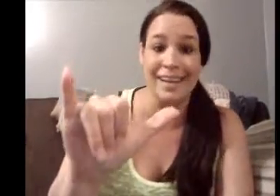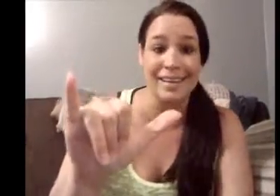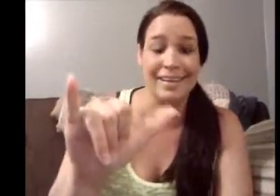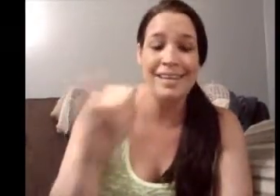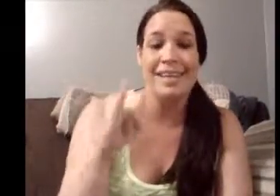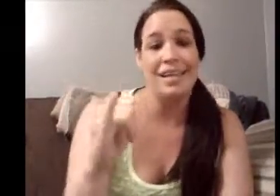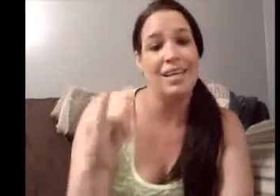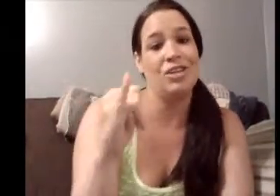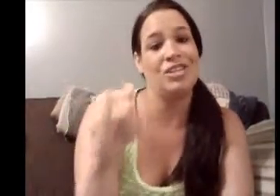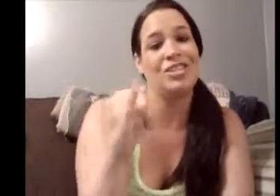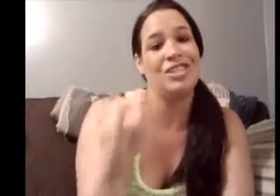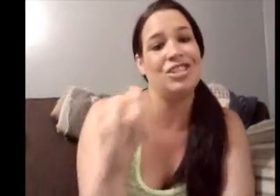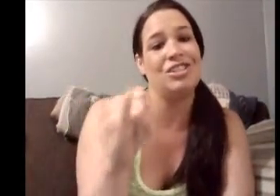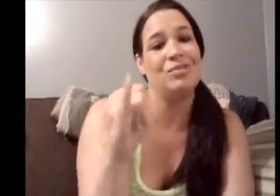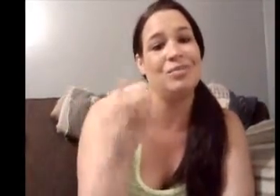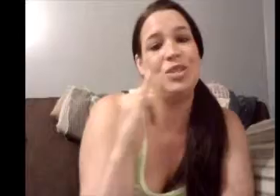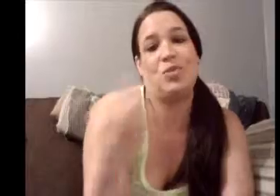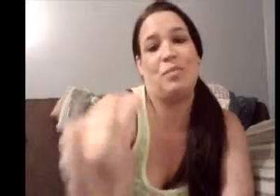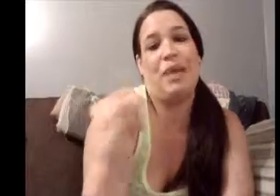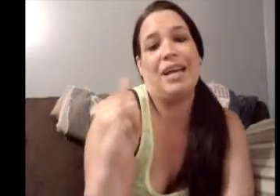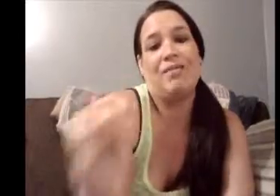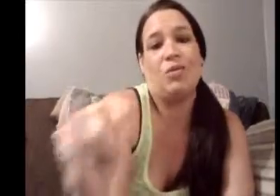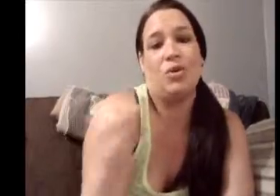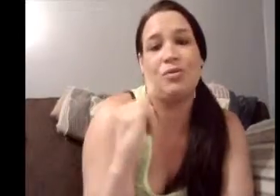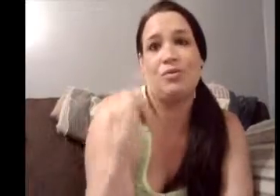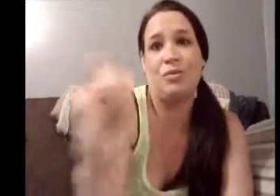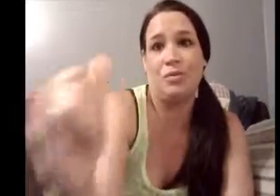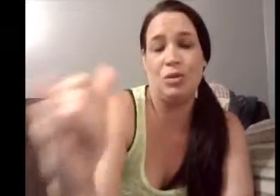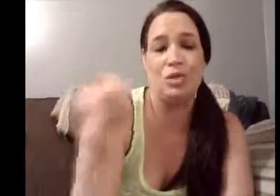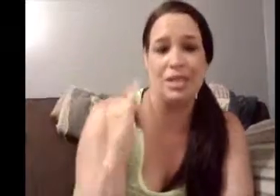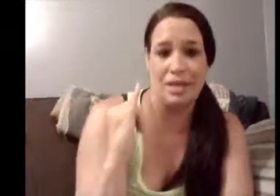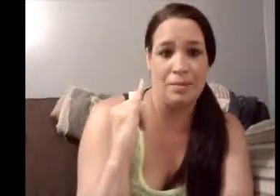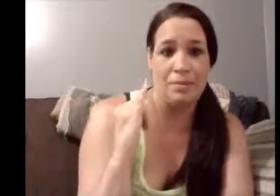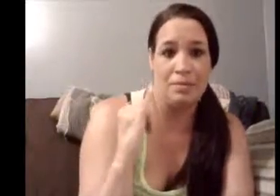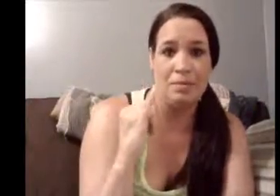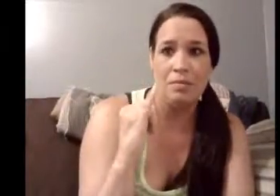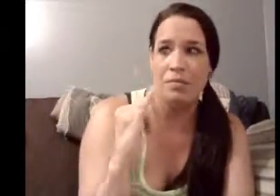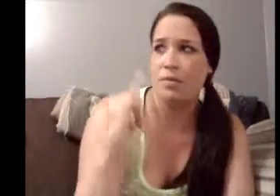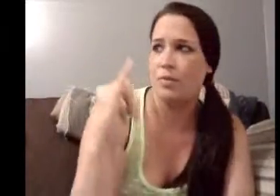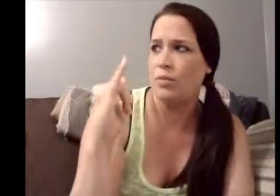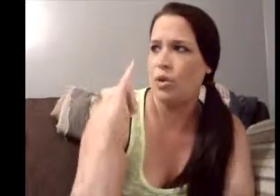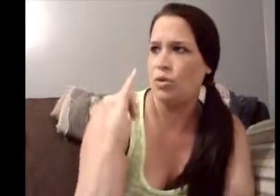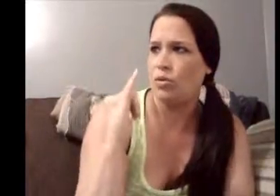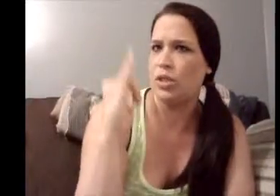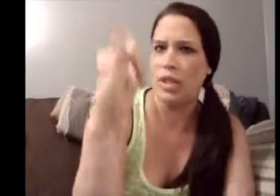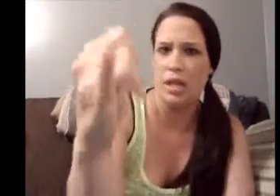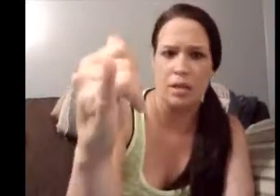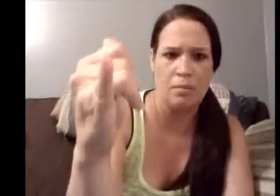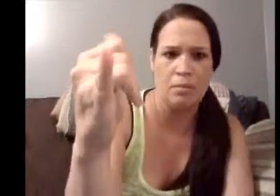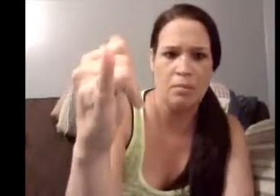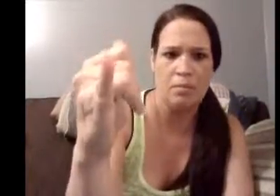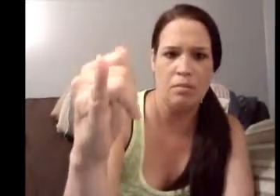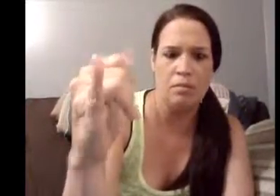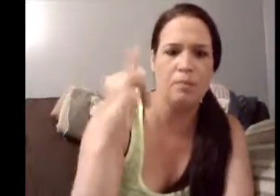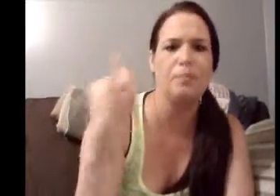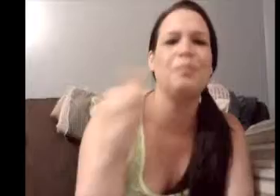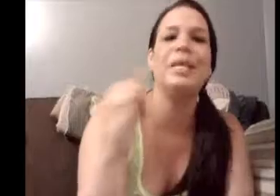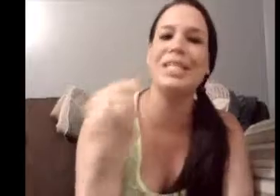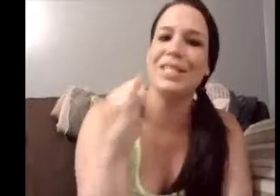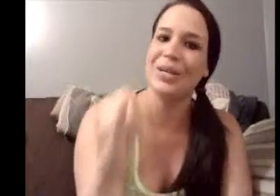again, and you're just going to do it back and forth from you to them. From you to them. Me